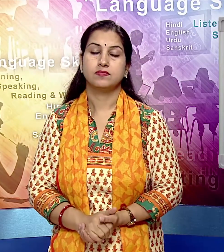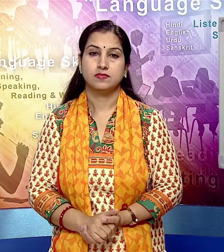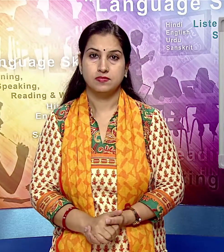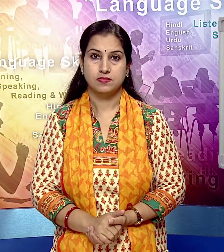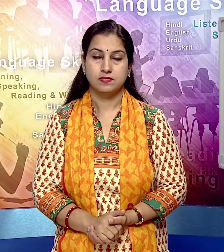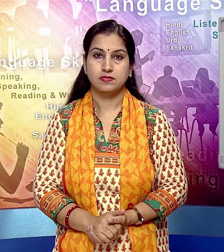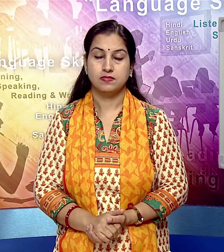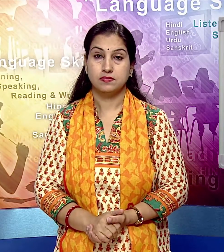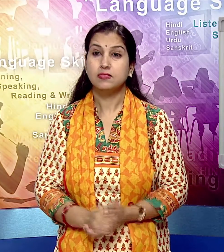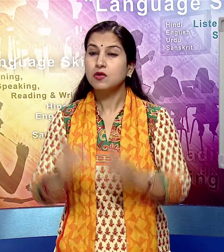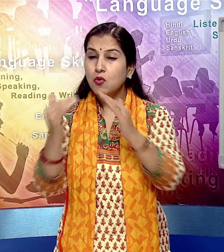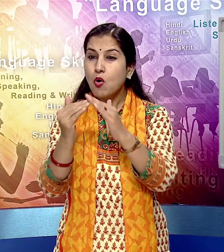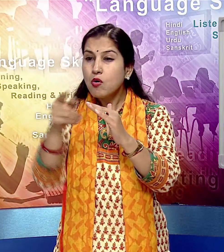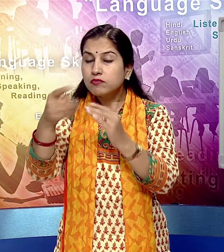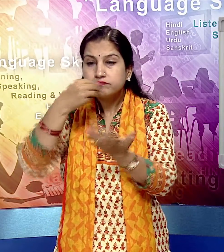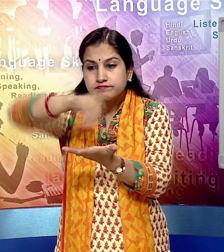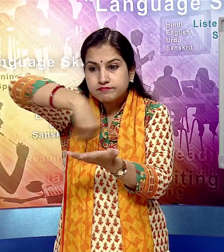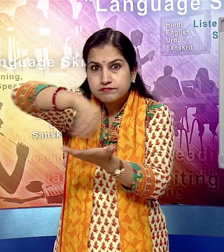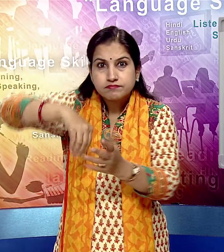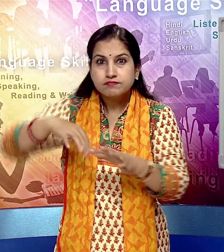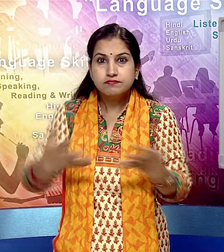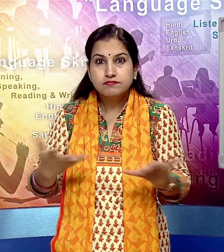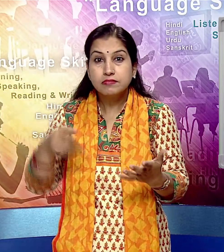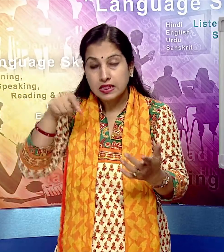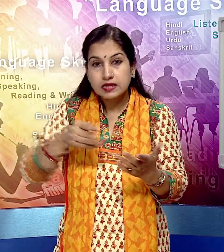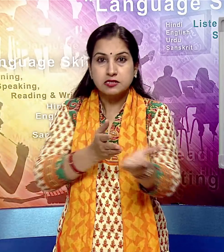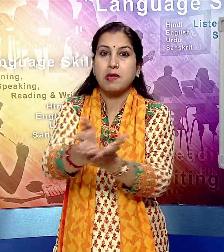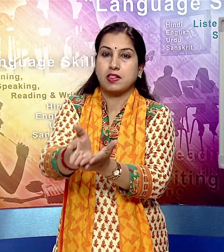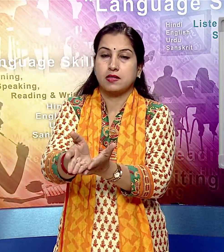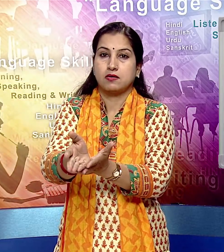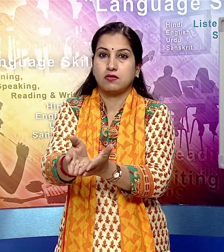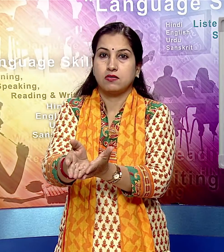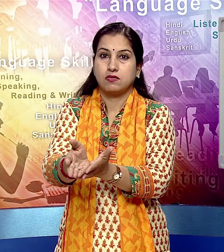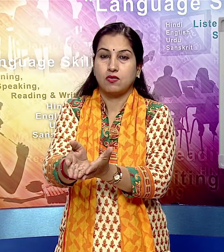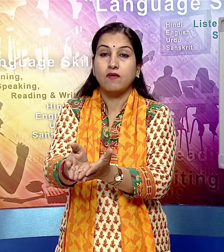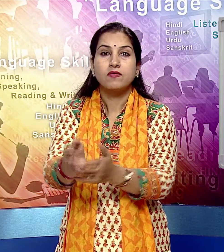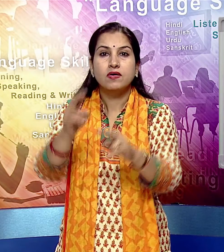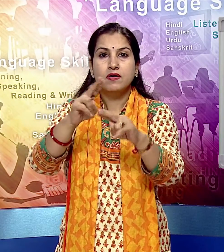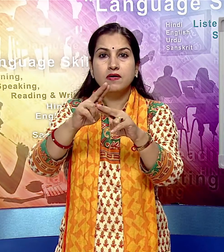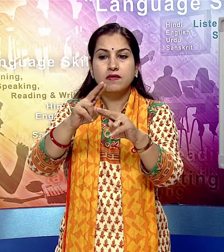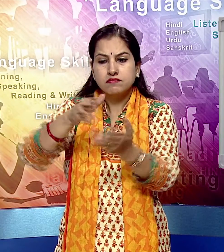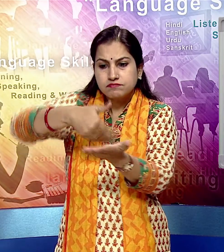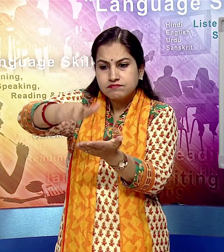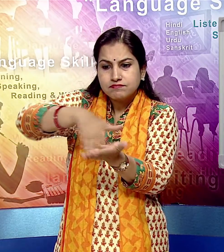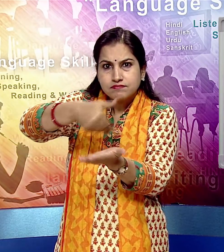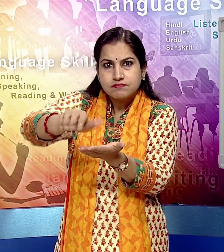At home you cook through this method of frying heat. The first one